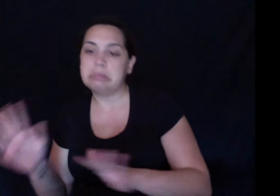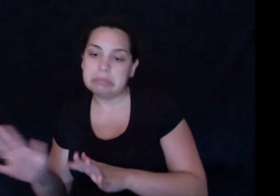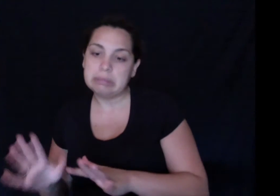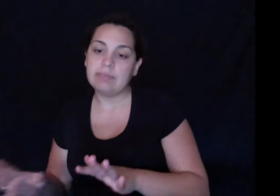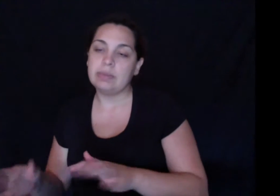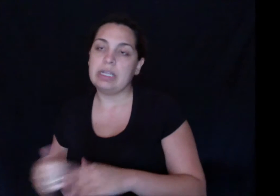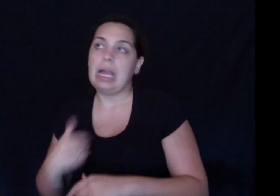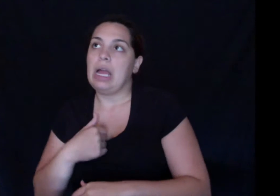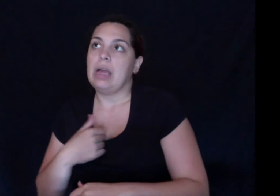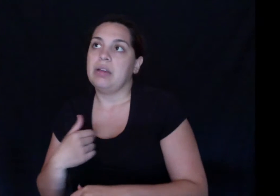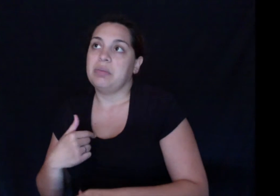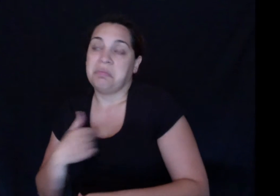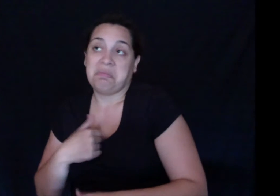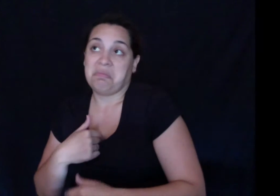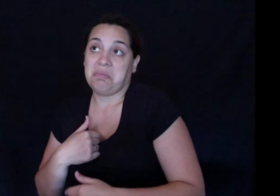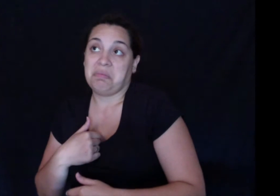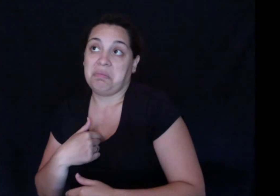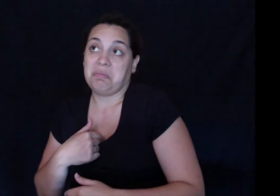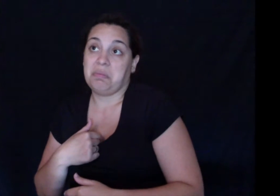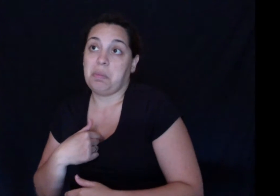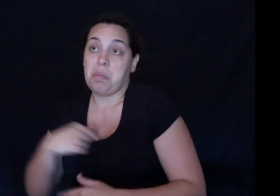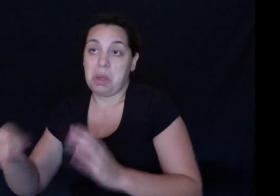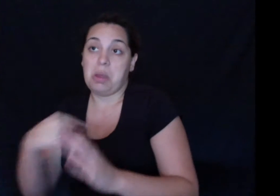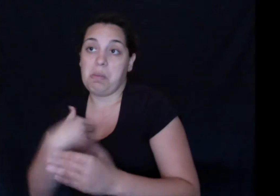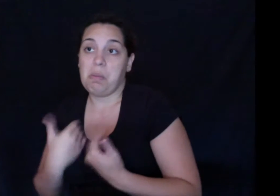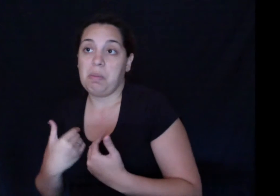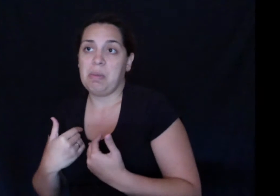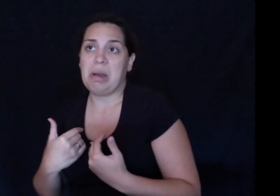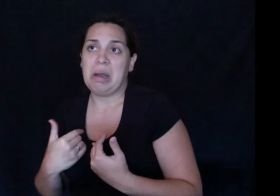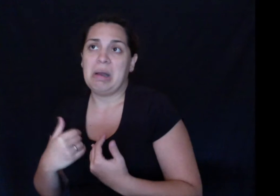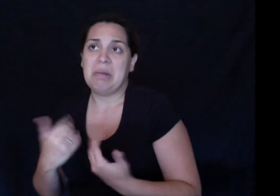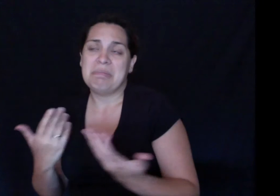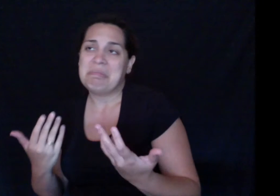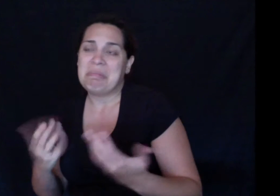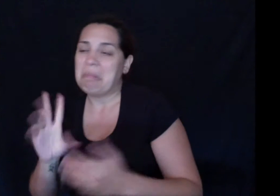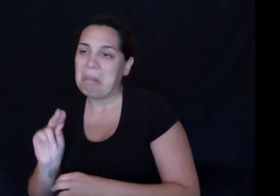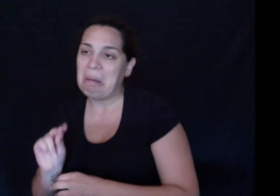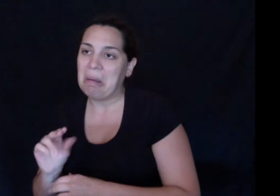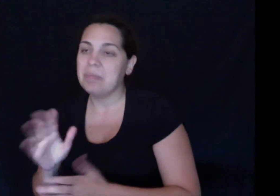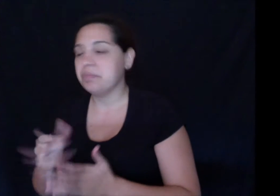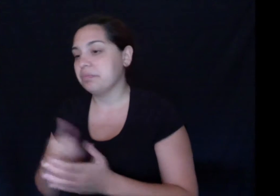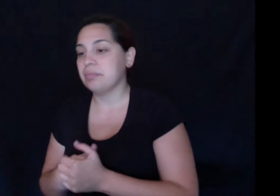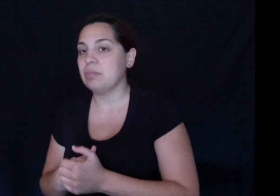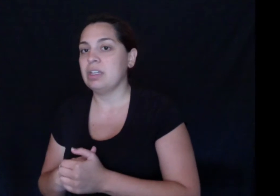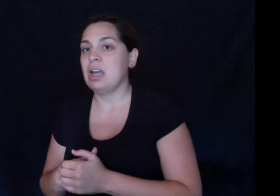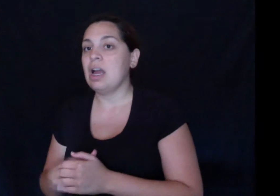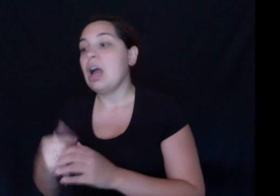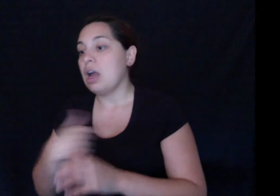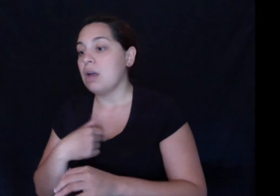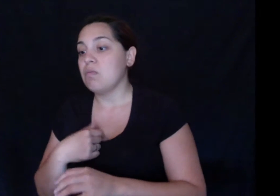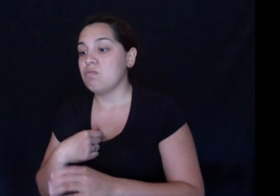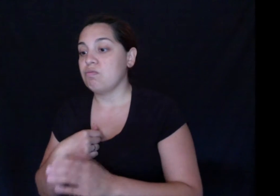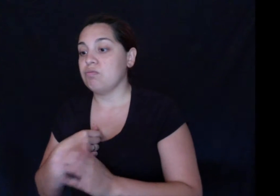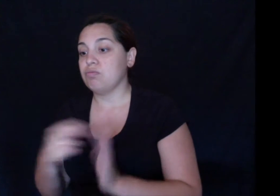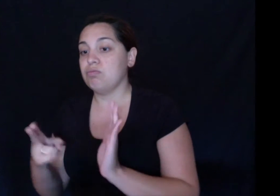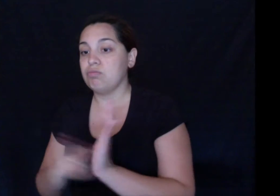all down. And I went to sleep, and I woke up, and there was like 20 or 30 different likes and a whole bunch of different comments